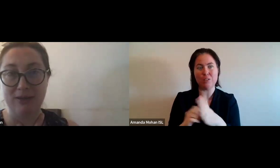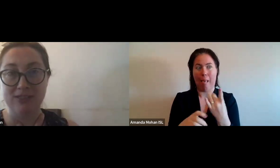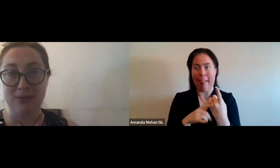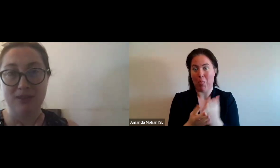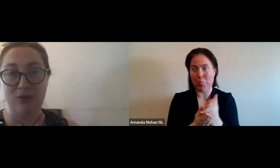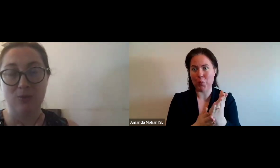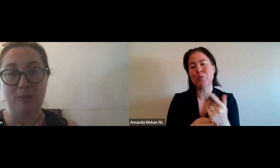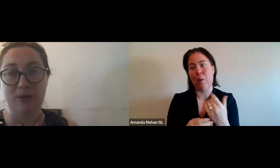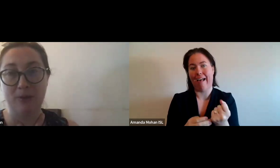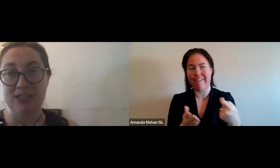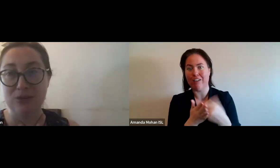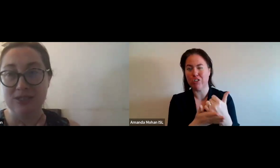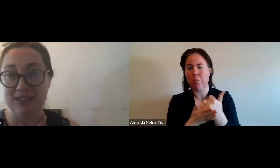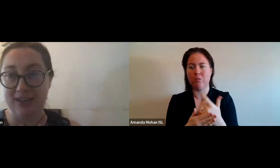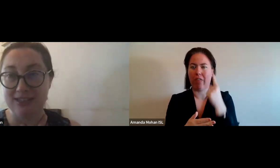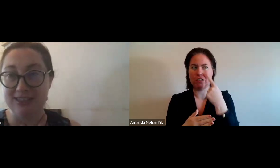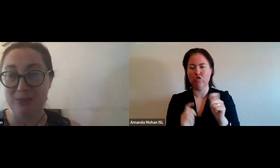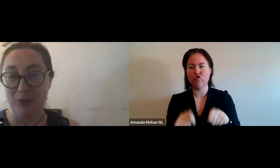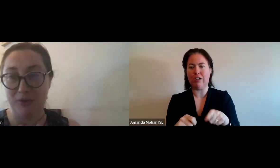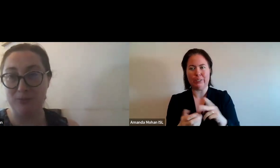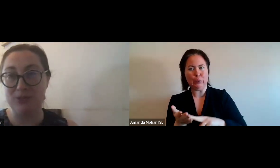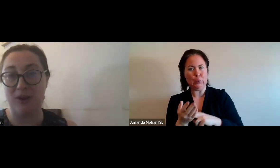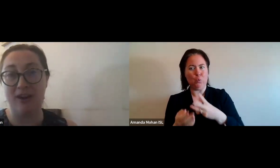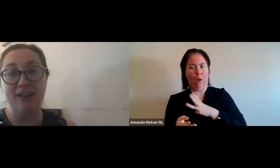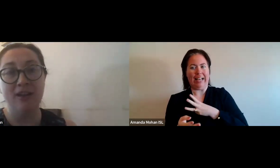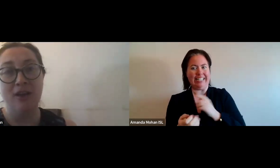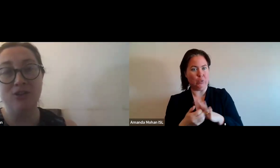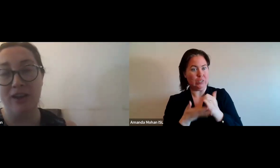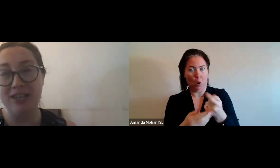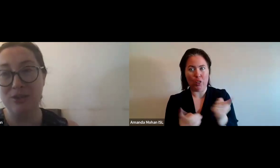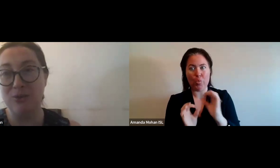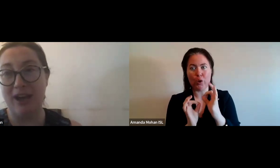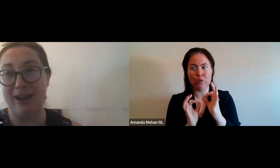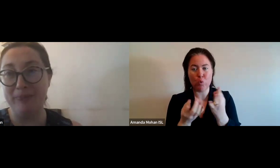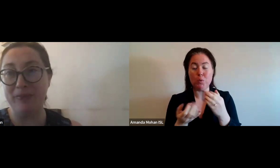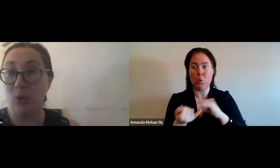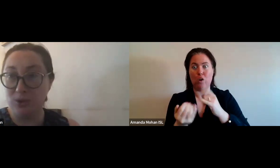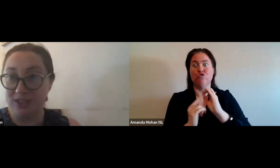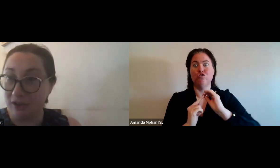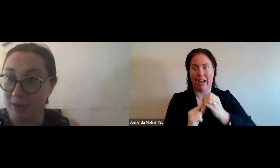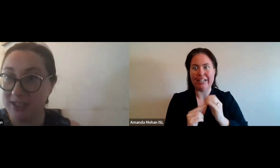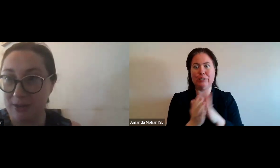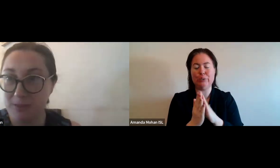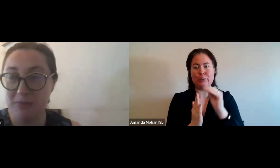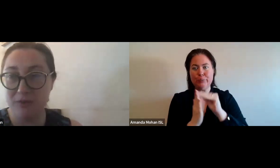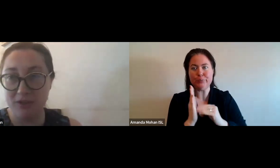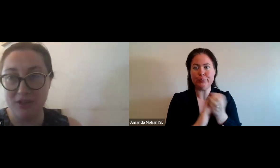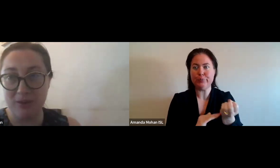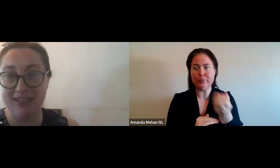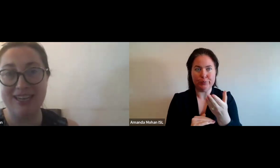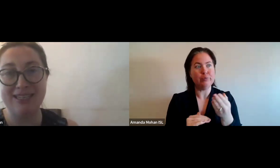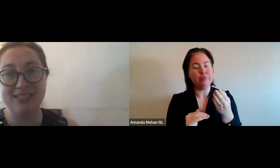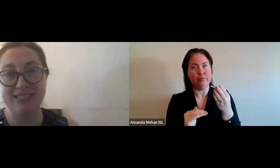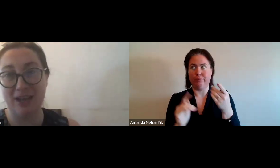extra support around, and we thought what better way to use it than to support groups who are trying to hold the government accountable before